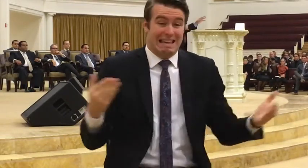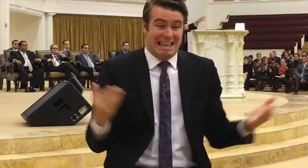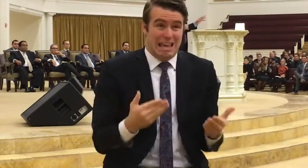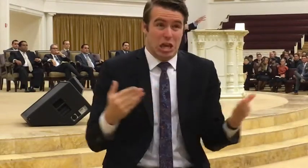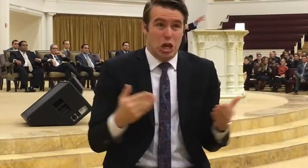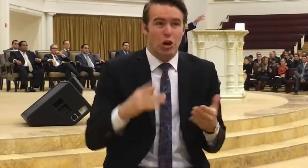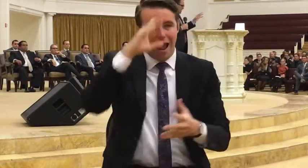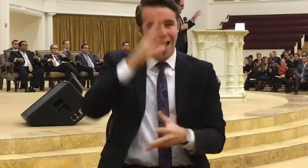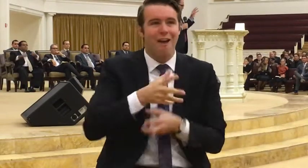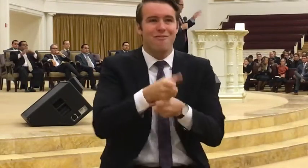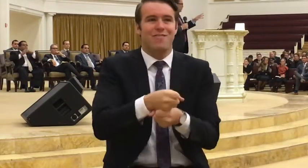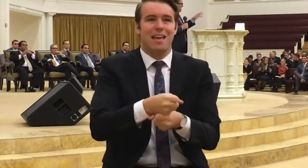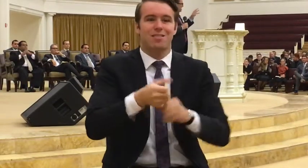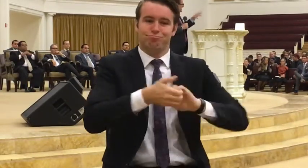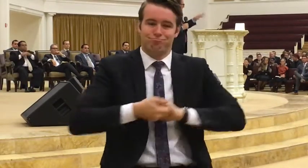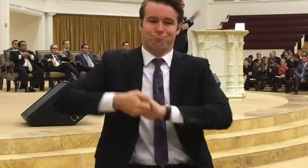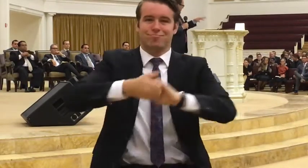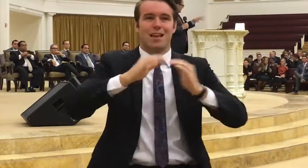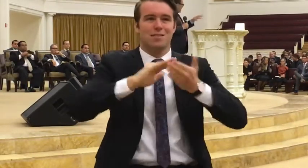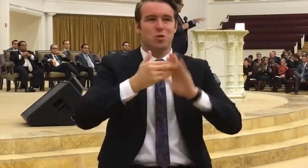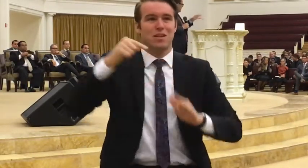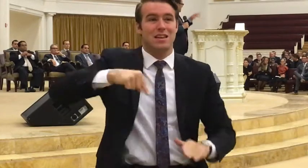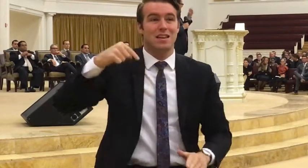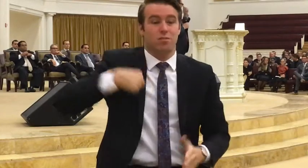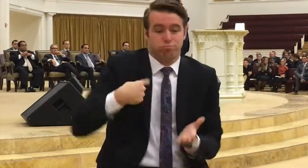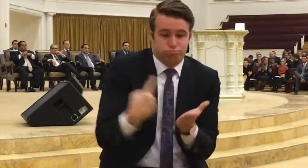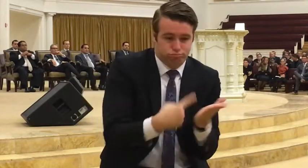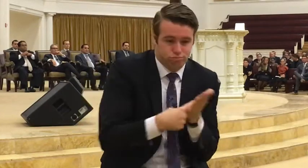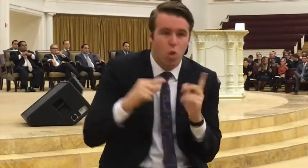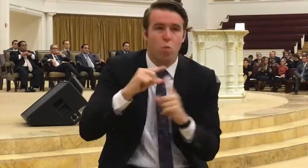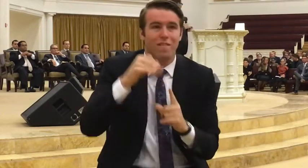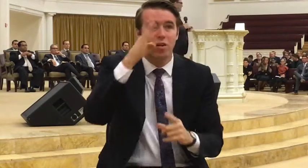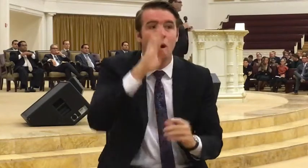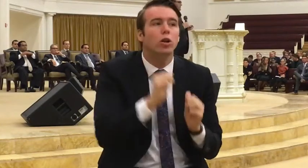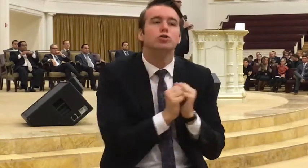community doing theology together.